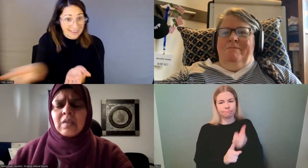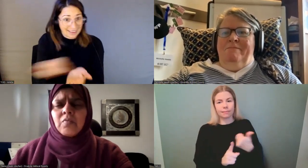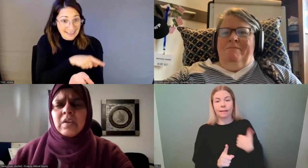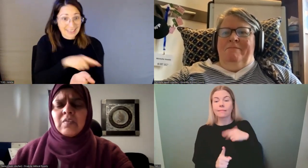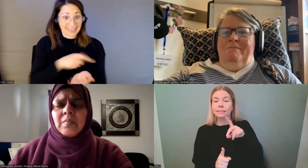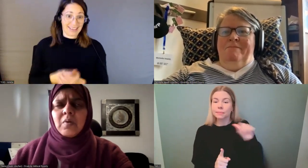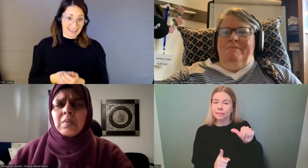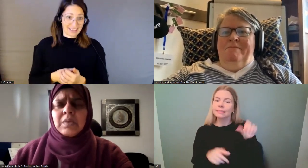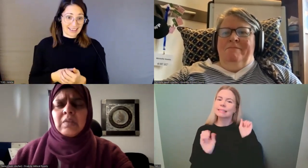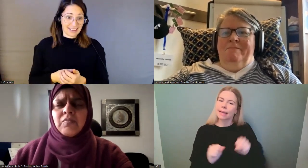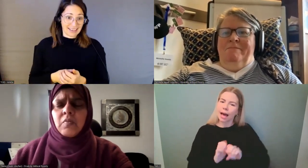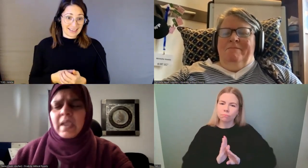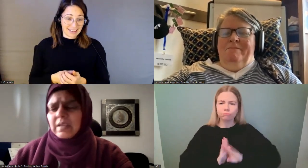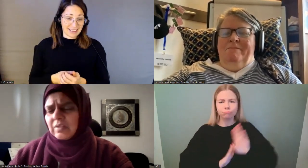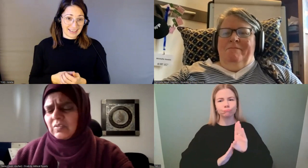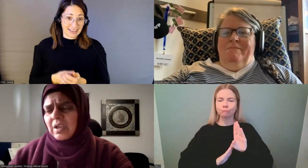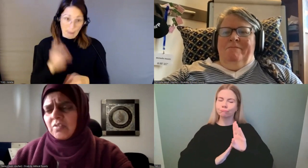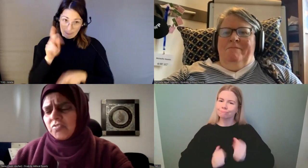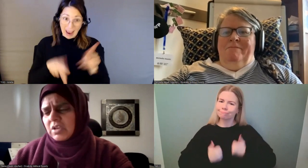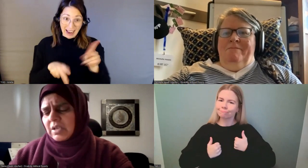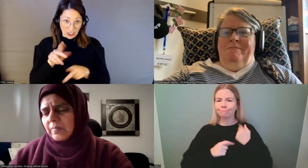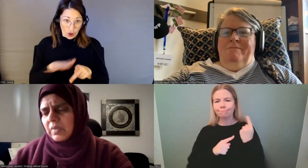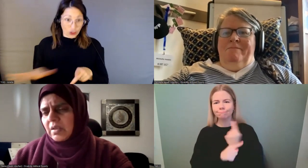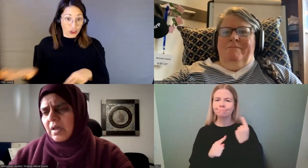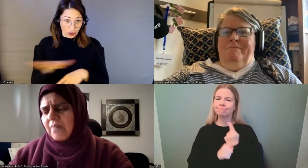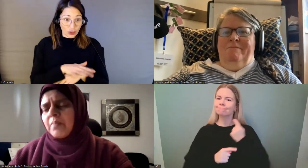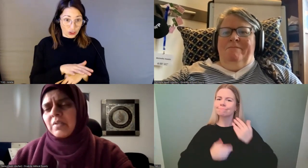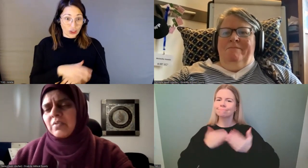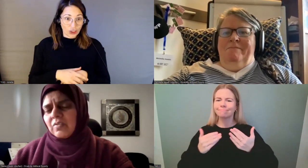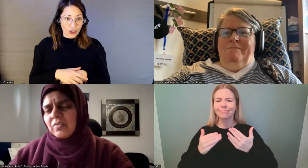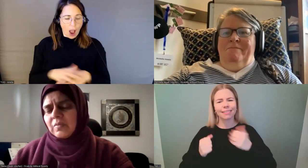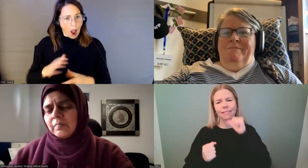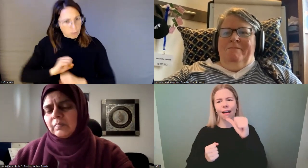thrive in a reasonable and meaningful way in this country of abundance.